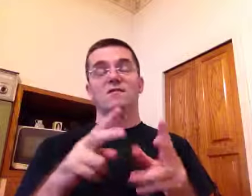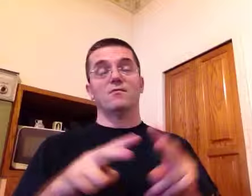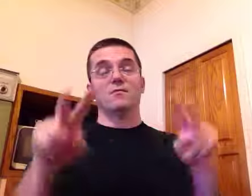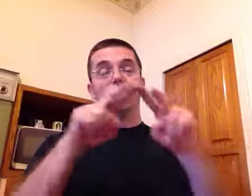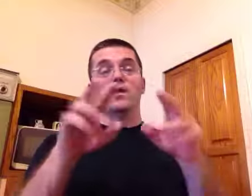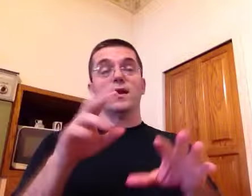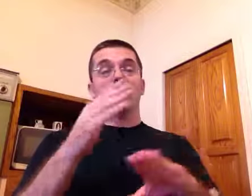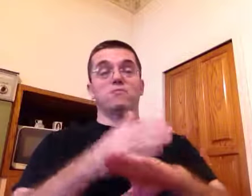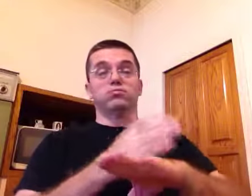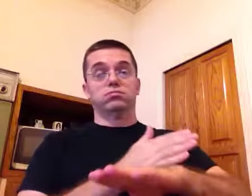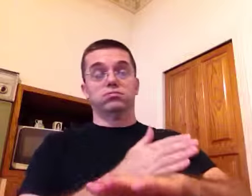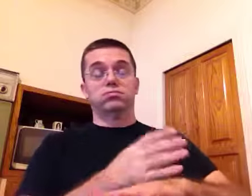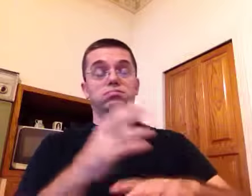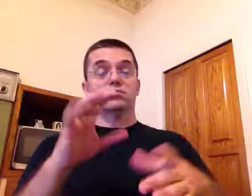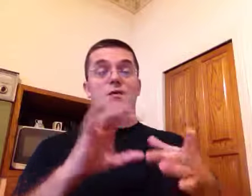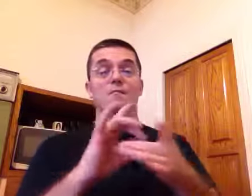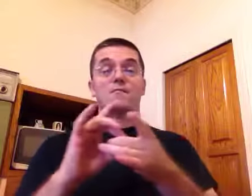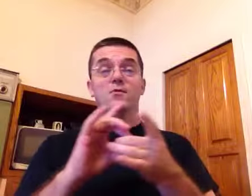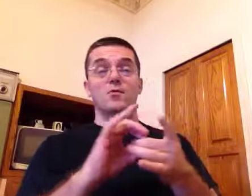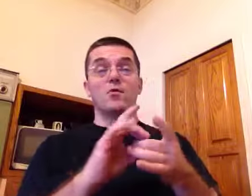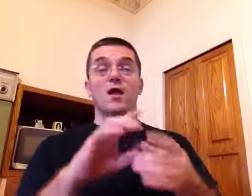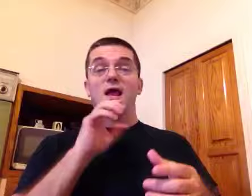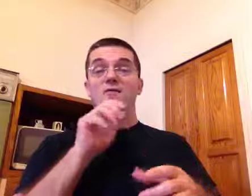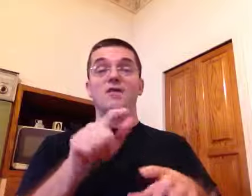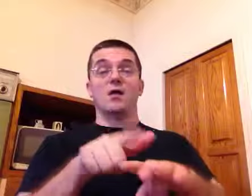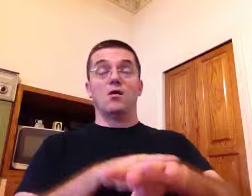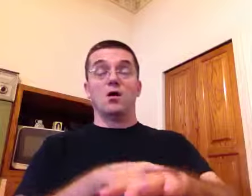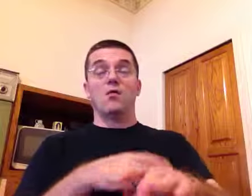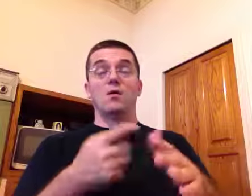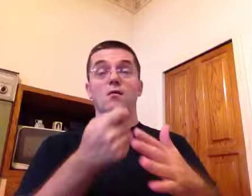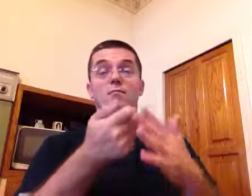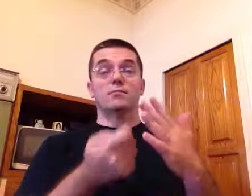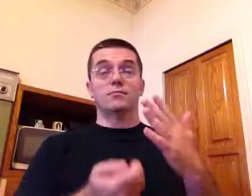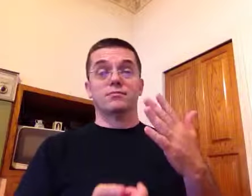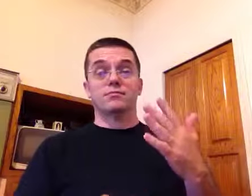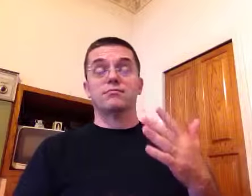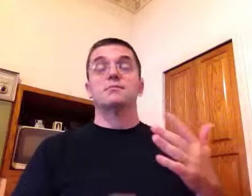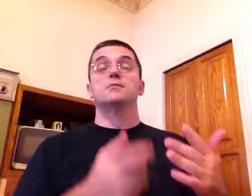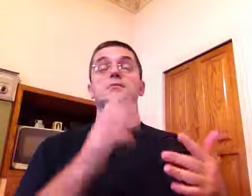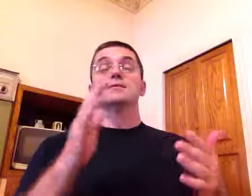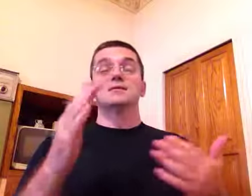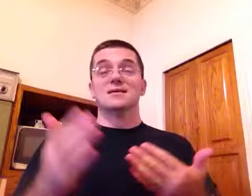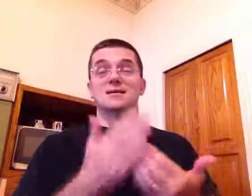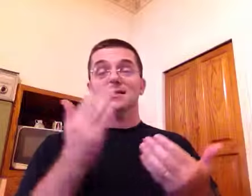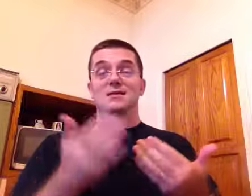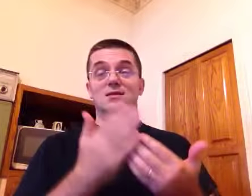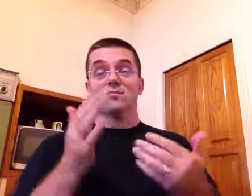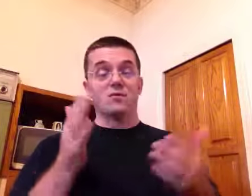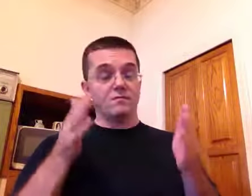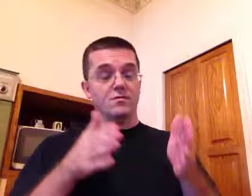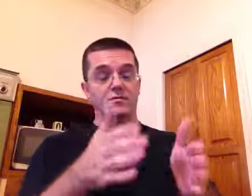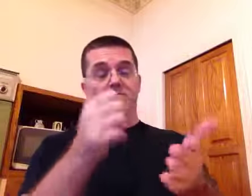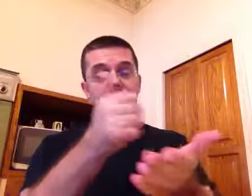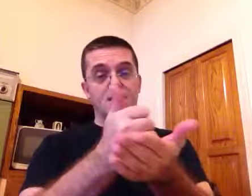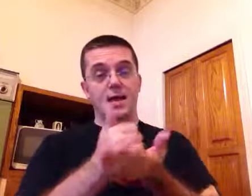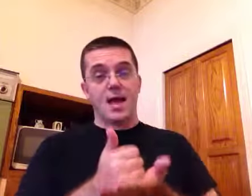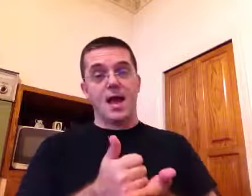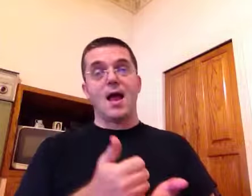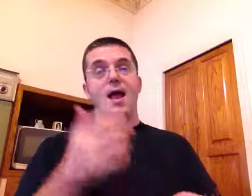classes. So some of you coordinators that haven't taught in a while, we've removed all the barriers. This is an easy way for you to lead the class. Help us get this thing